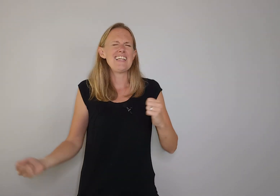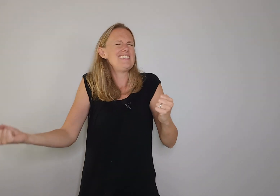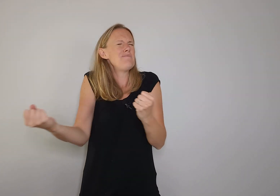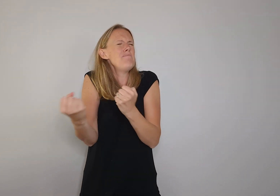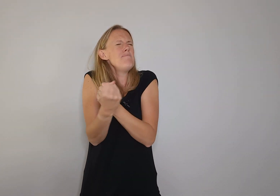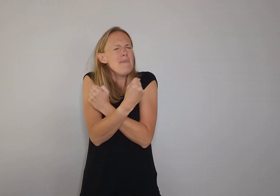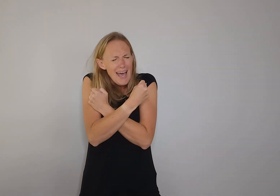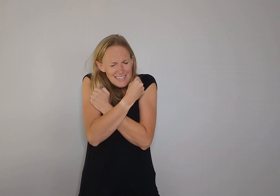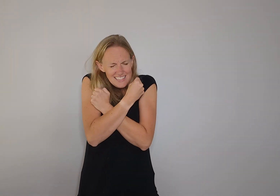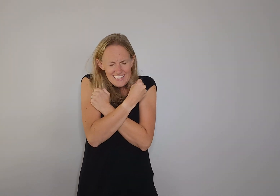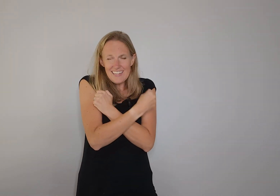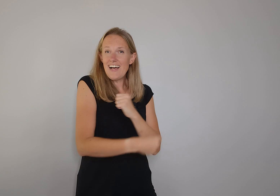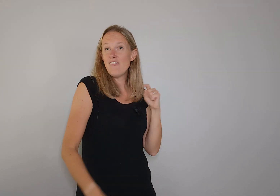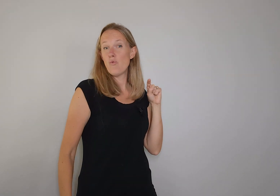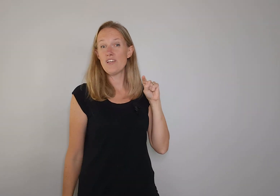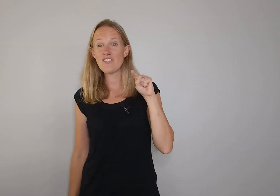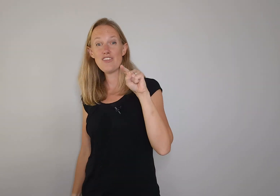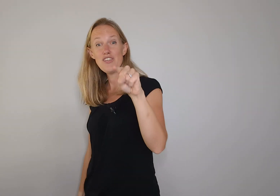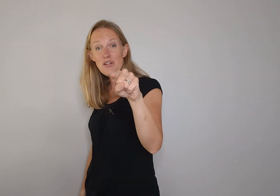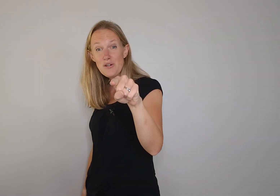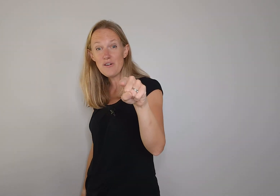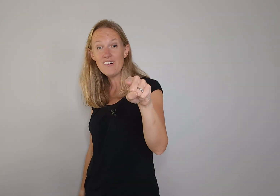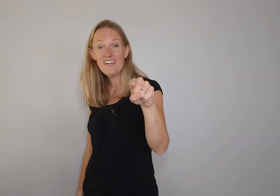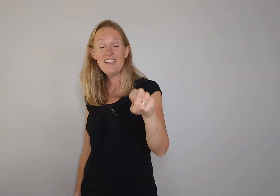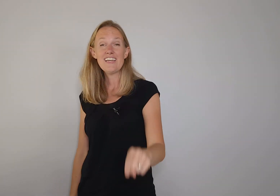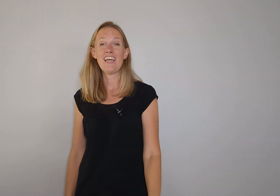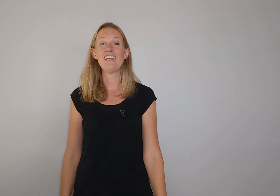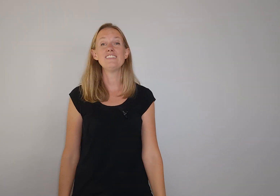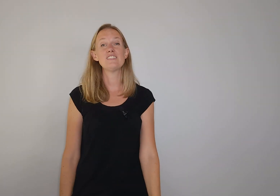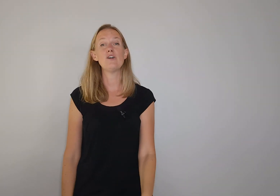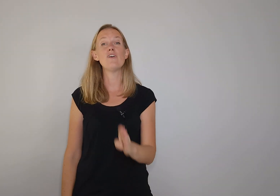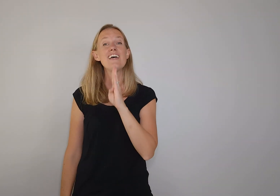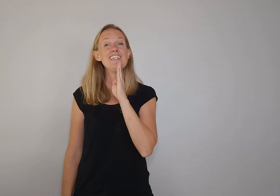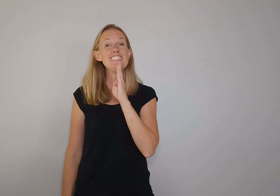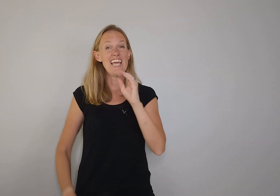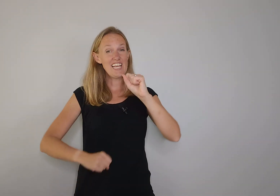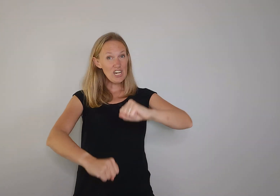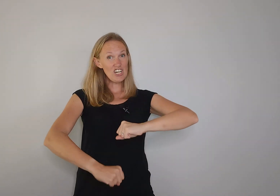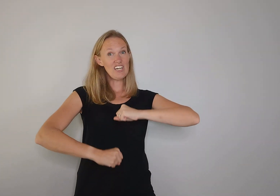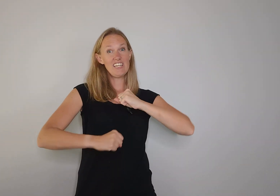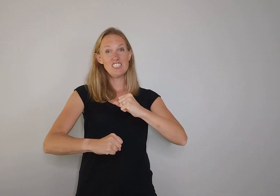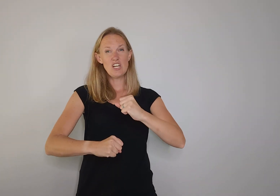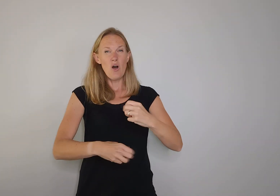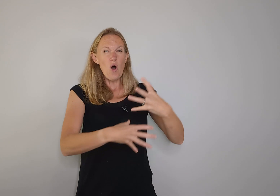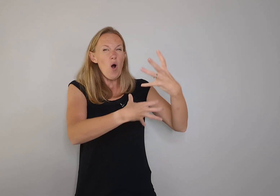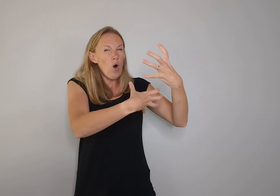is madly in love with you. Okay, so take courage,